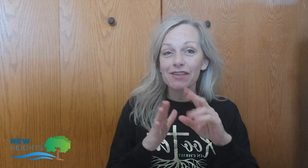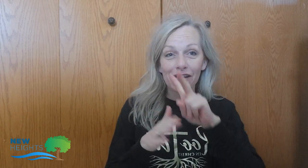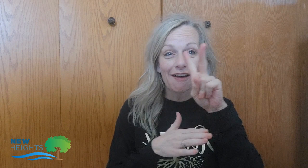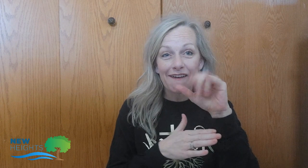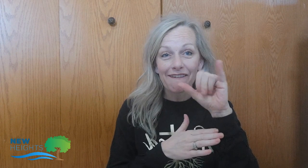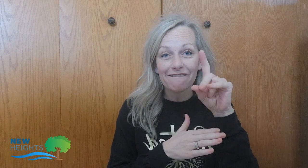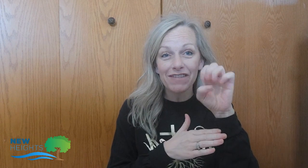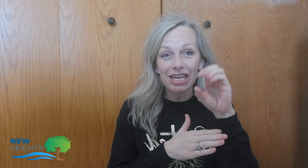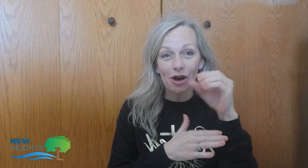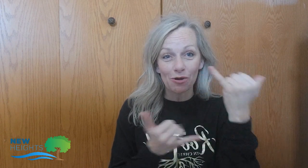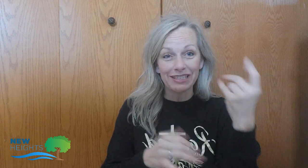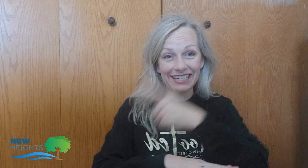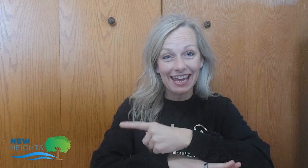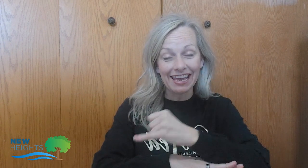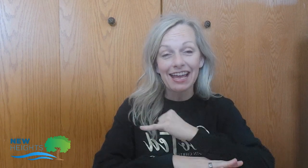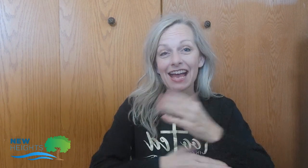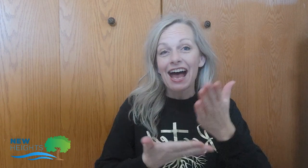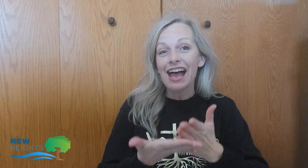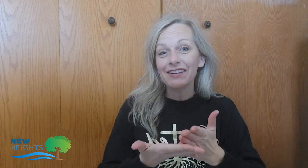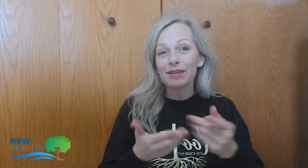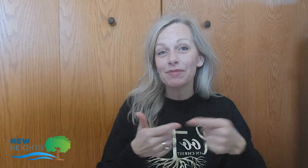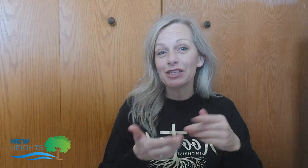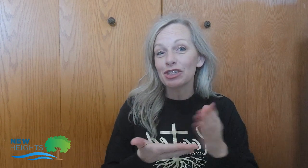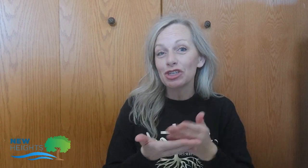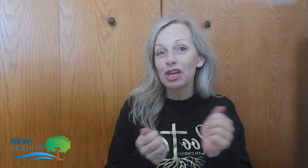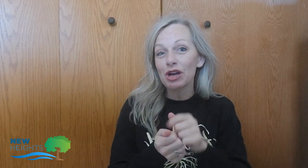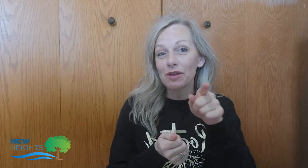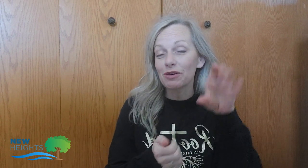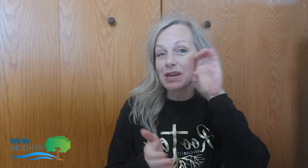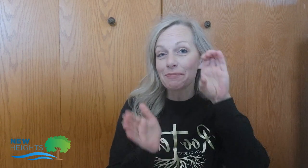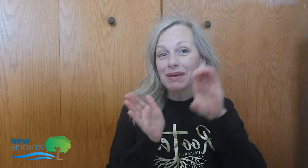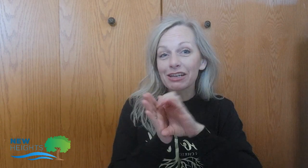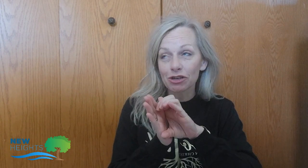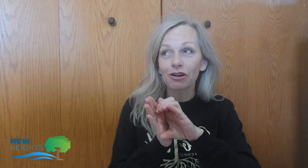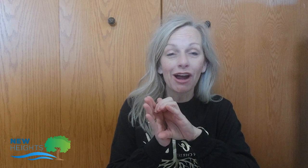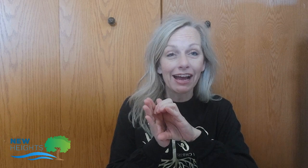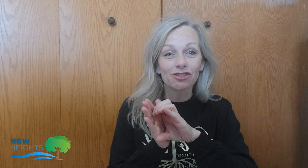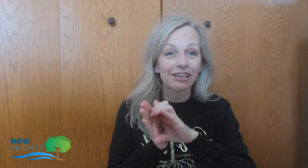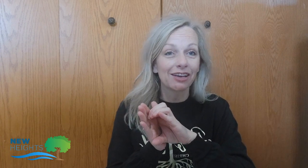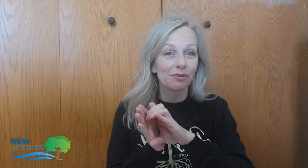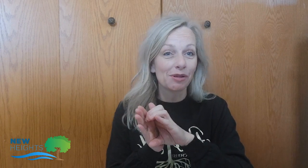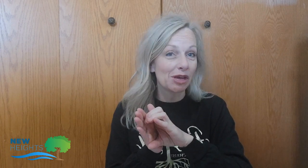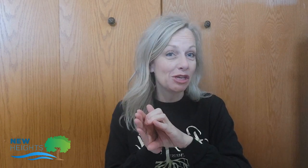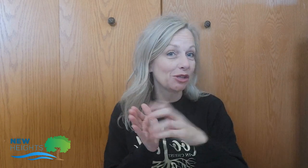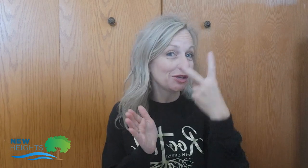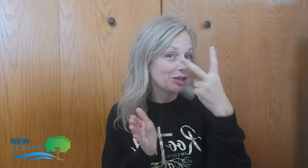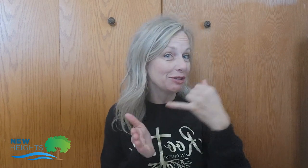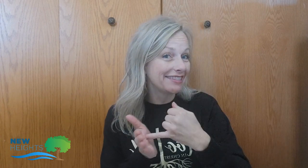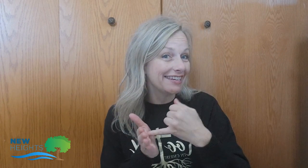the video today, I have something to share with you in a picture, or actually you'll see it.